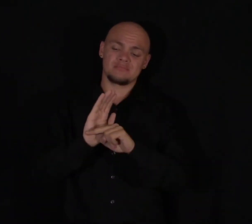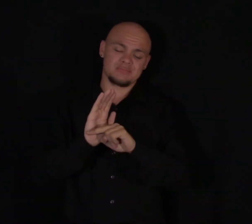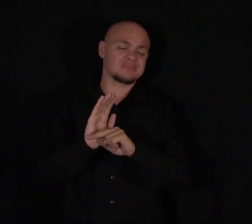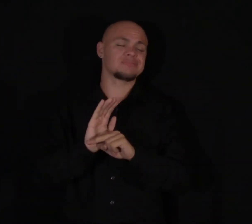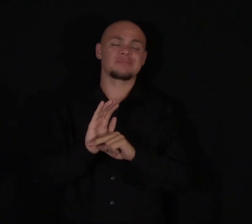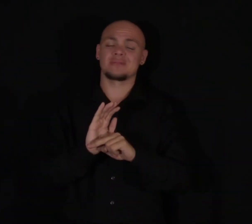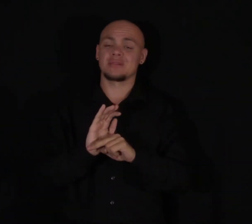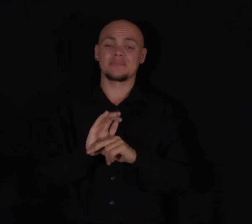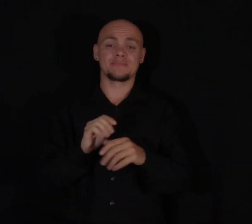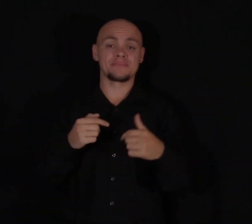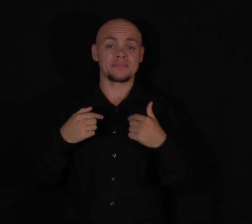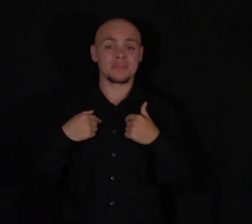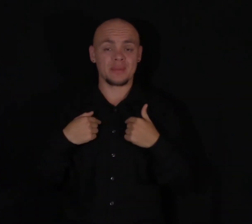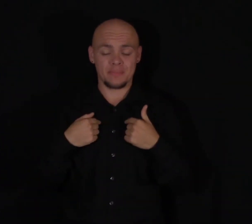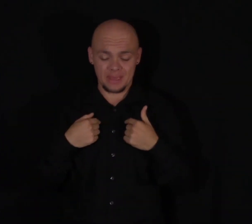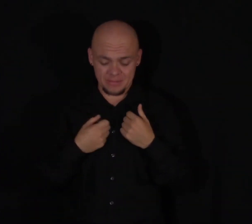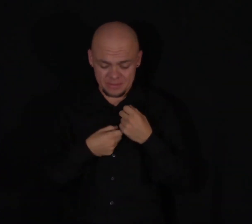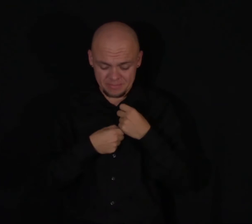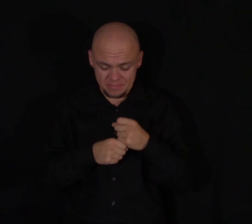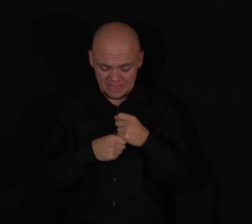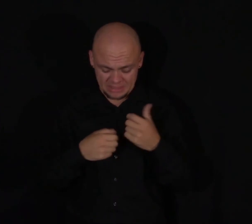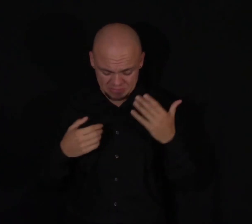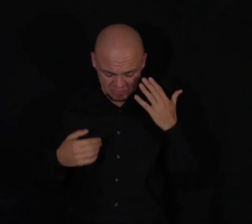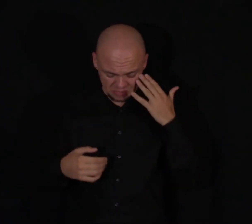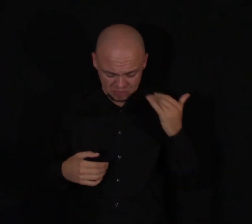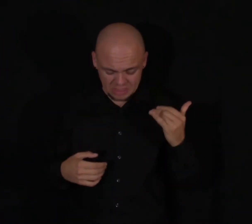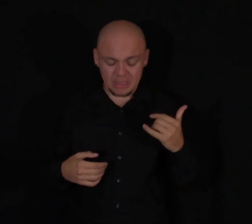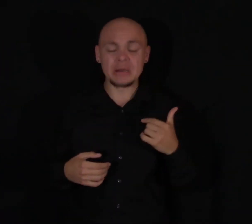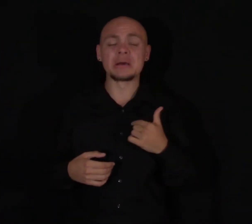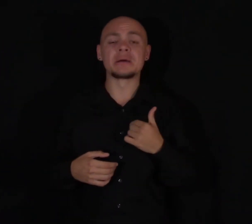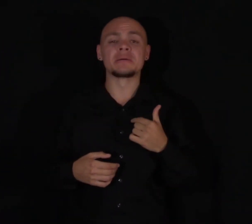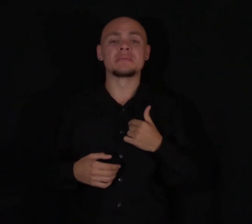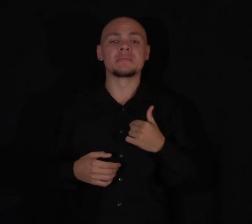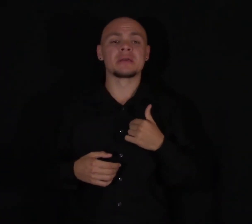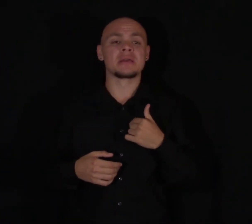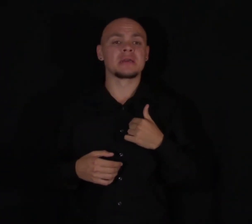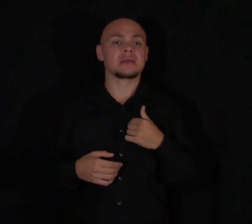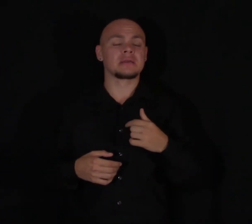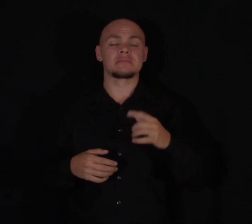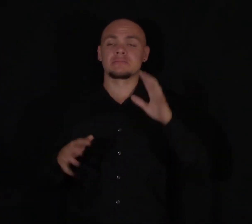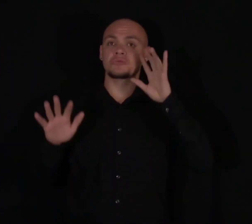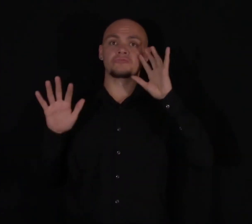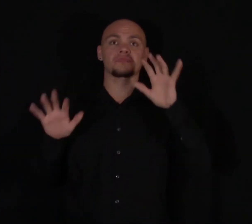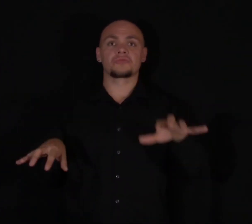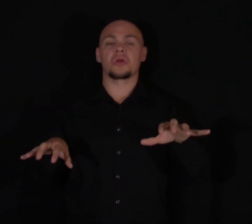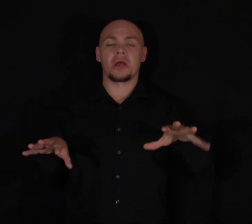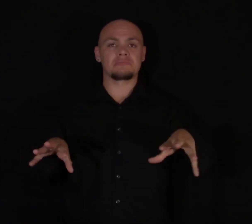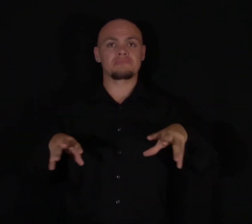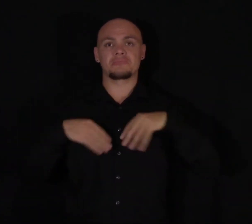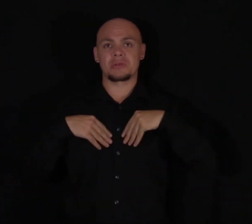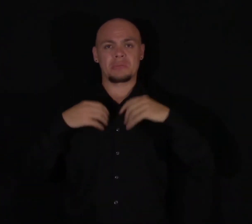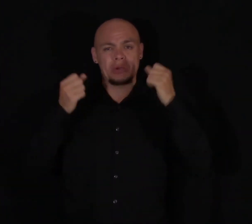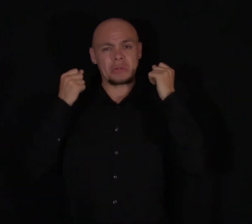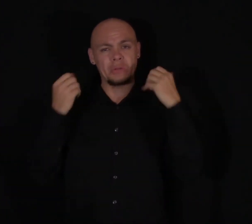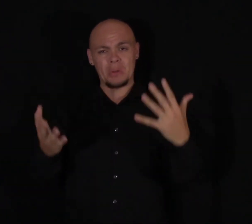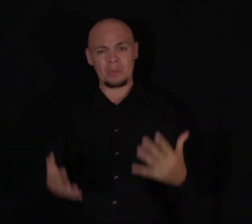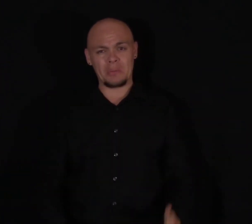was I made, that I could thus resist so many shocks, which, like the turning of the wheel,